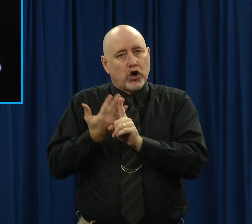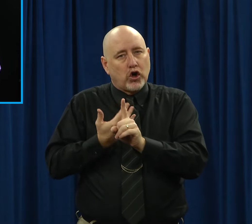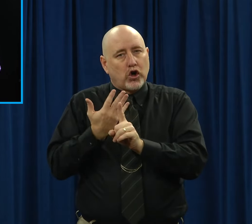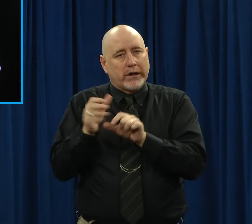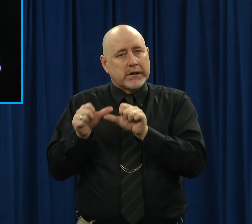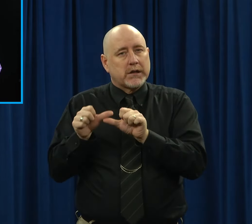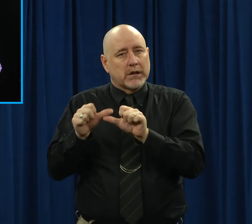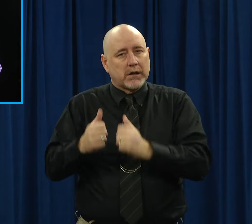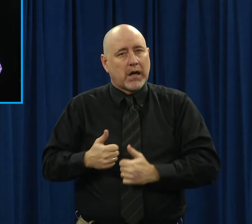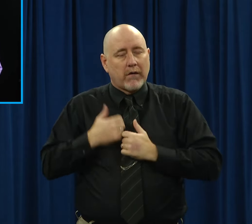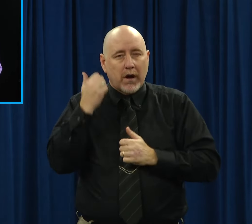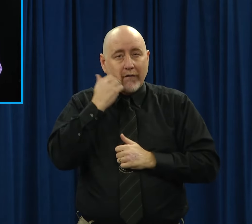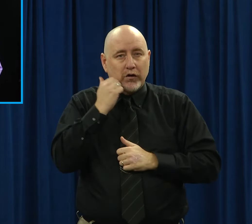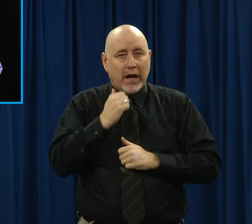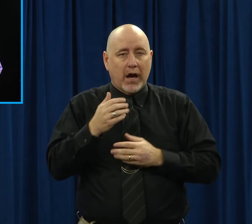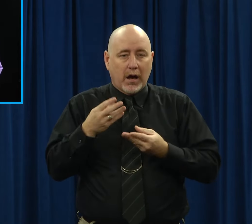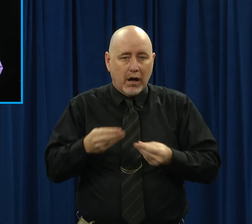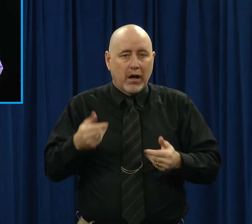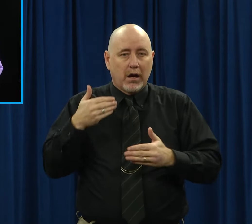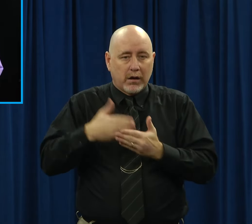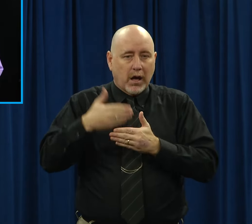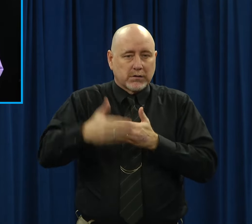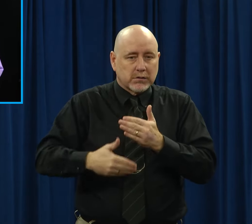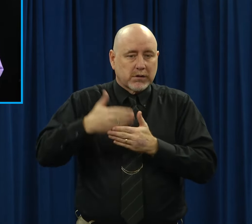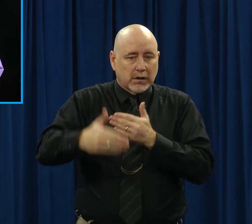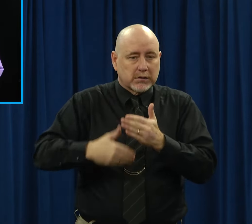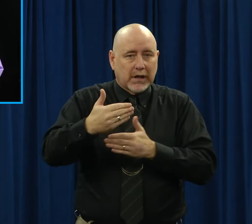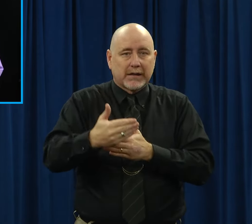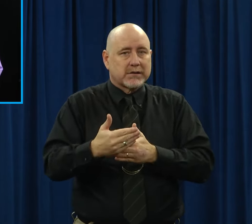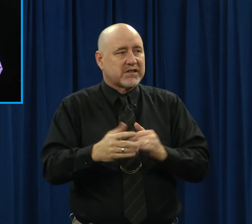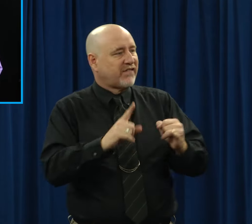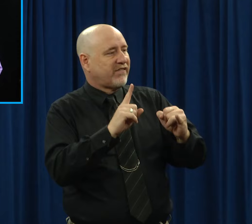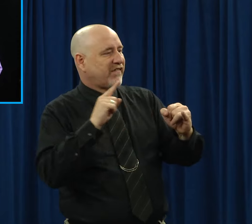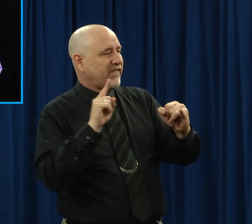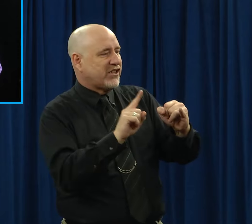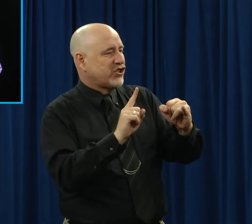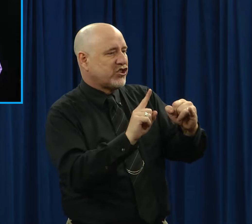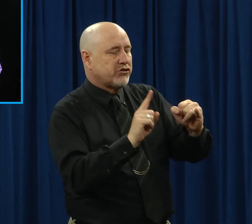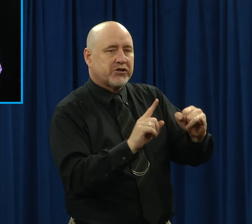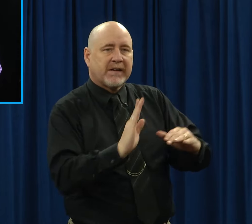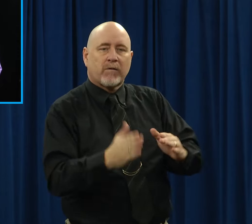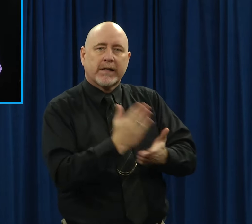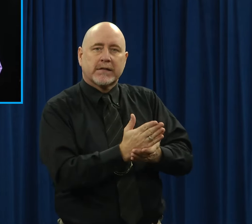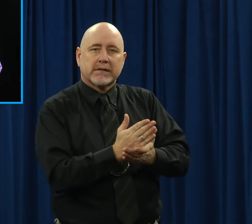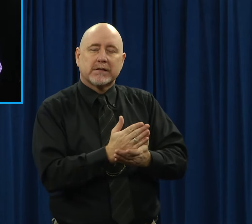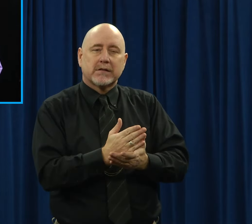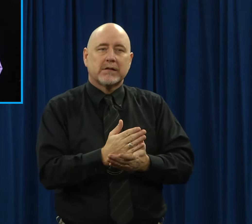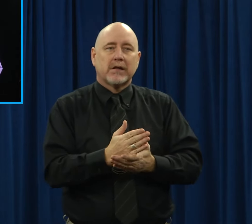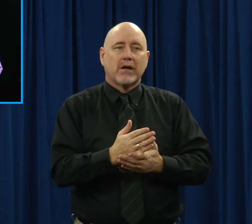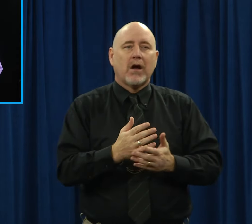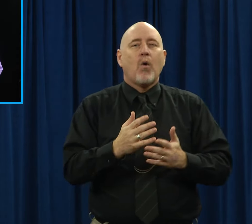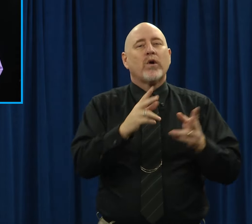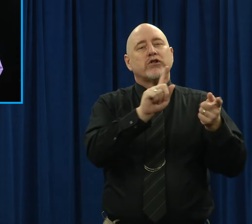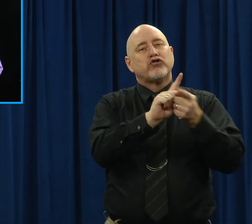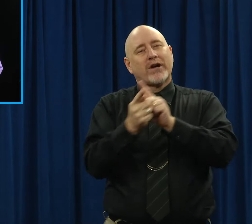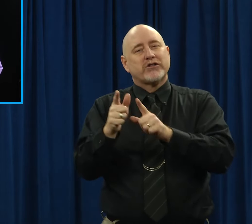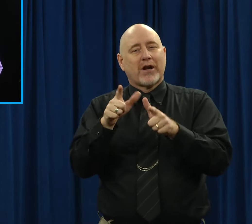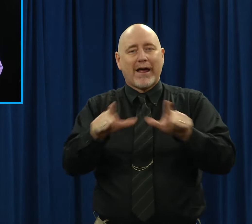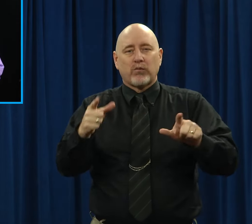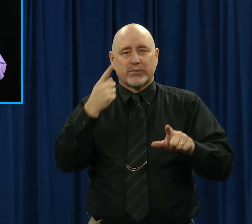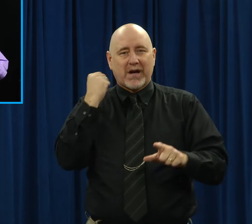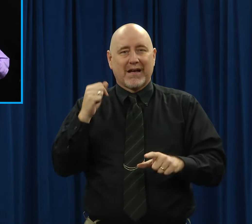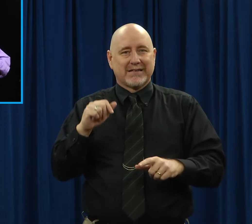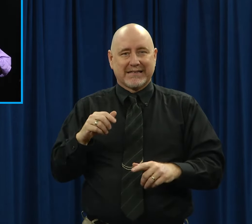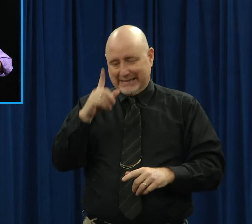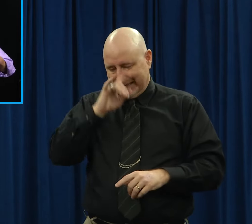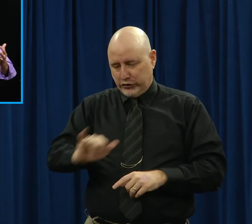and continuing to exist. Each day that passes, he's no closer to the end. Now, you know, we're speaking rather accommodatively